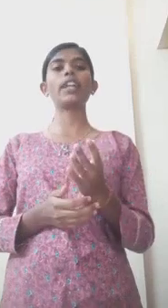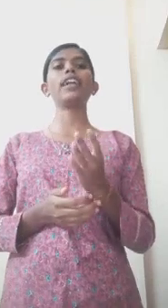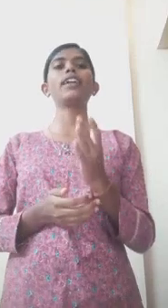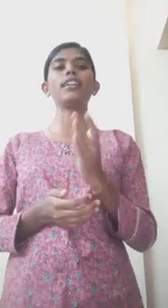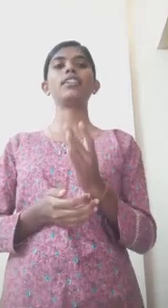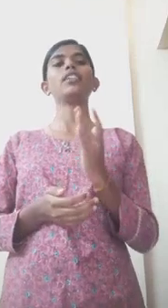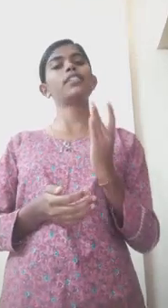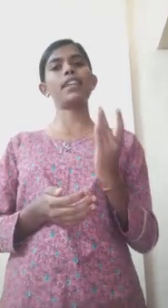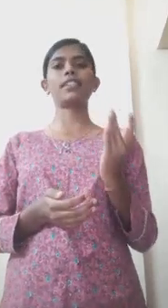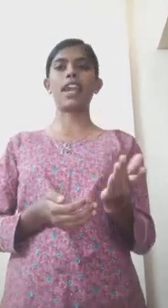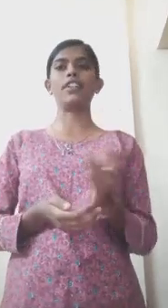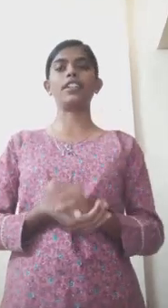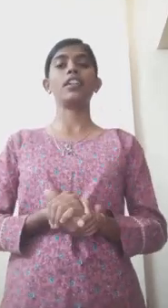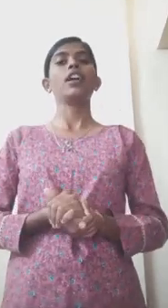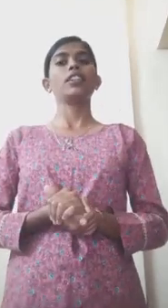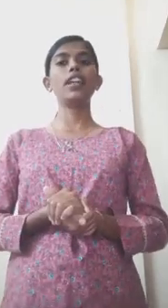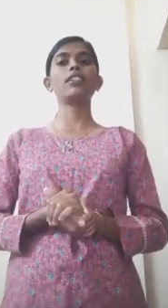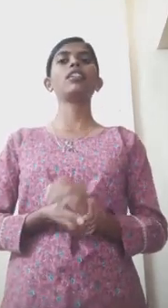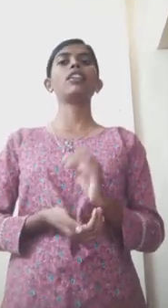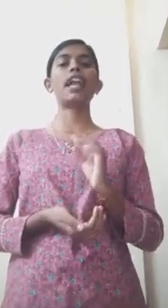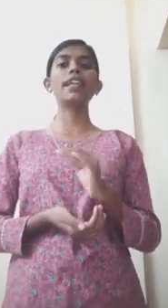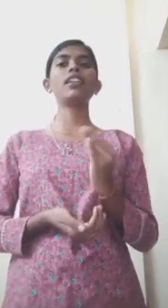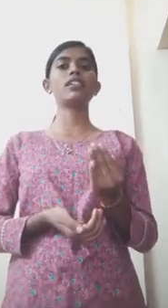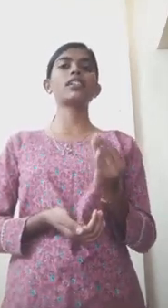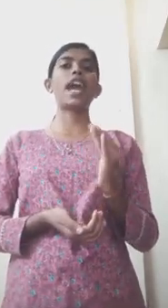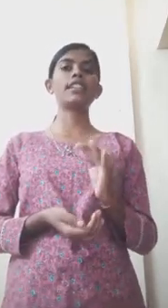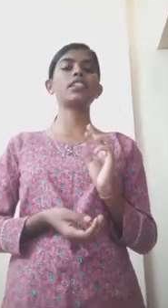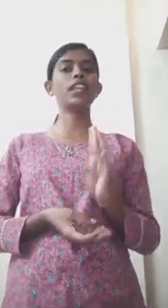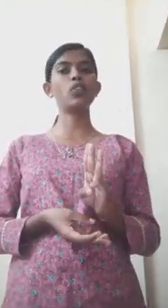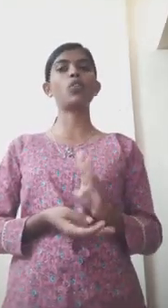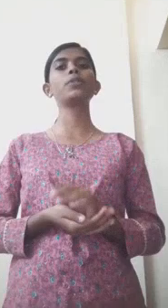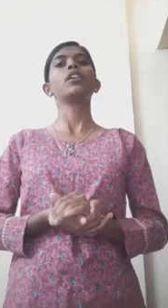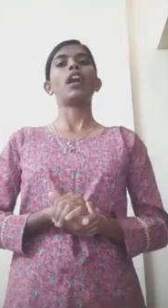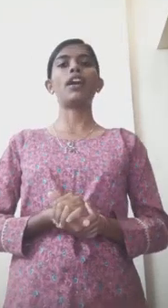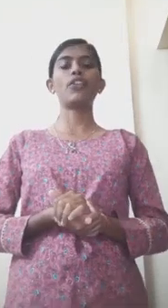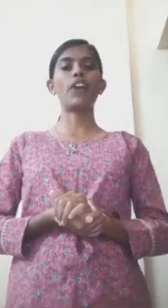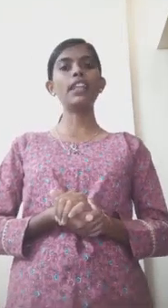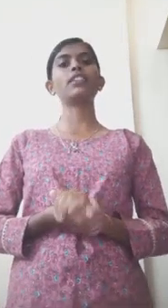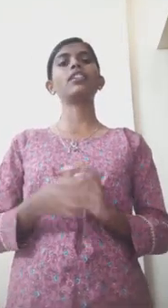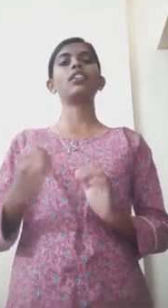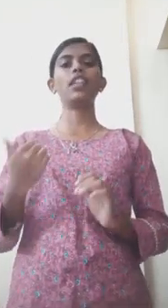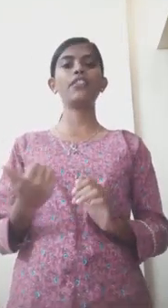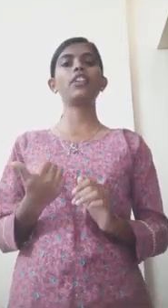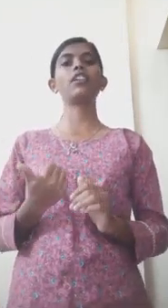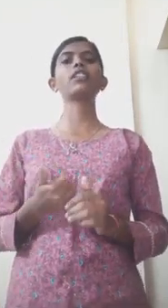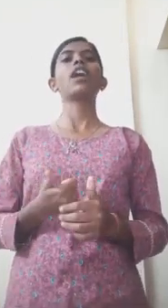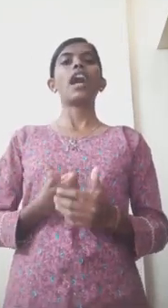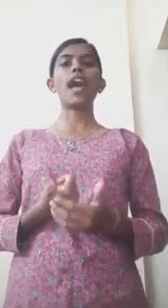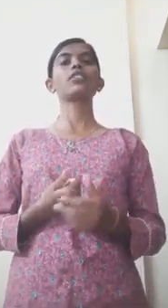located in the chest cavity. Then the right lungs has 3 lobes, while the left lungs has